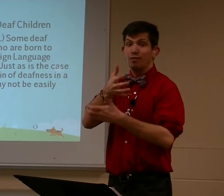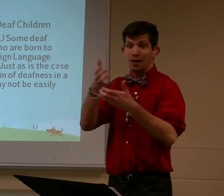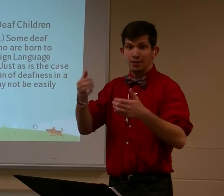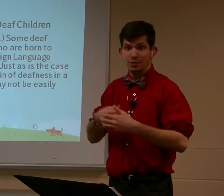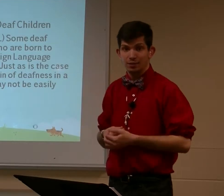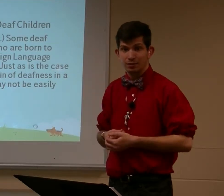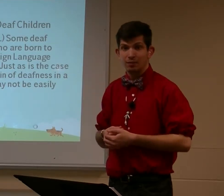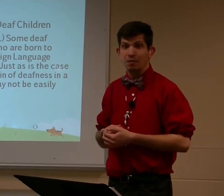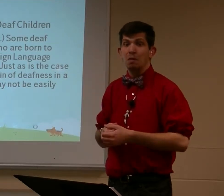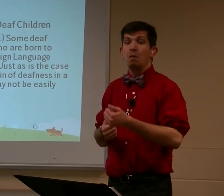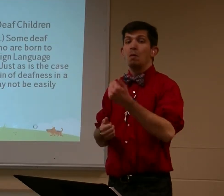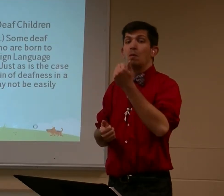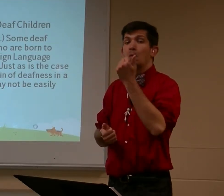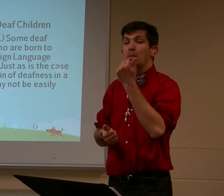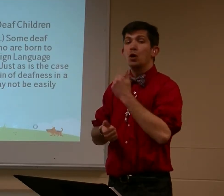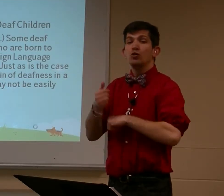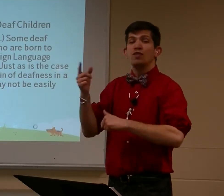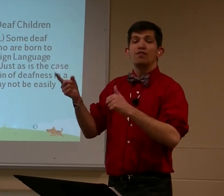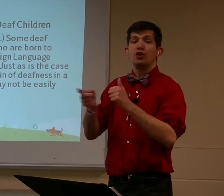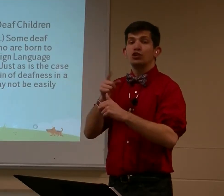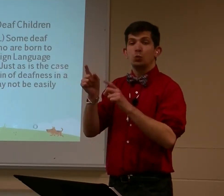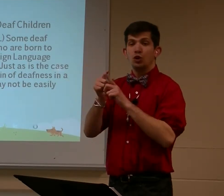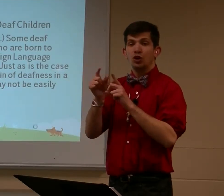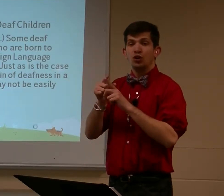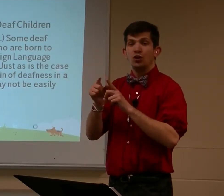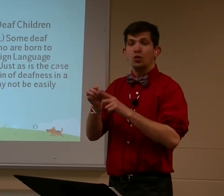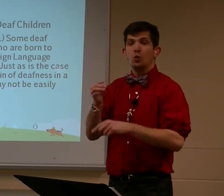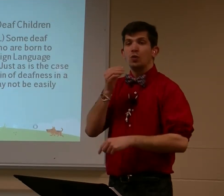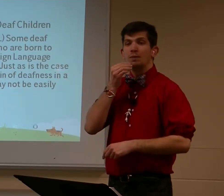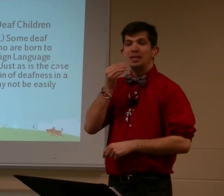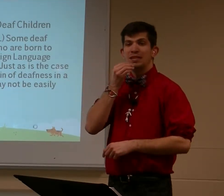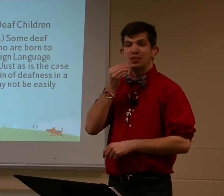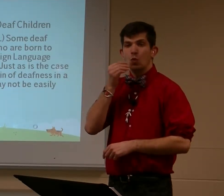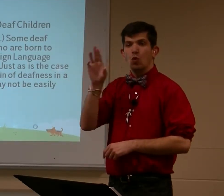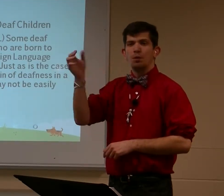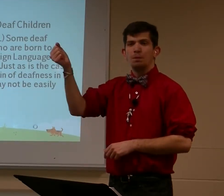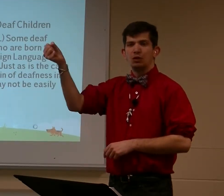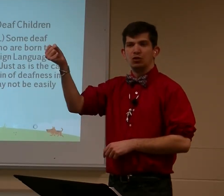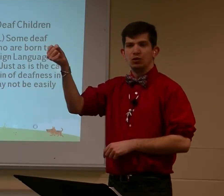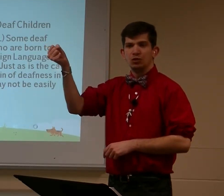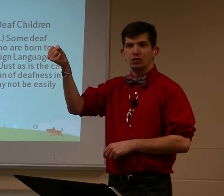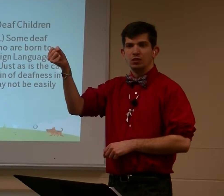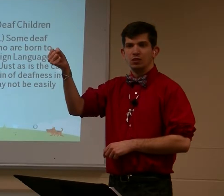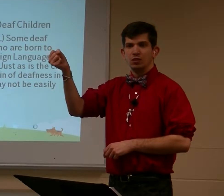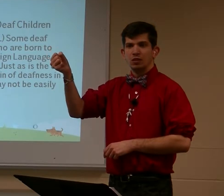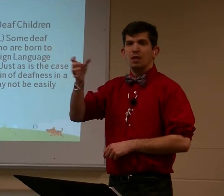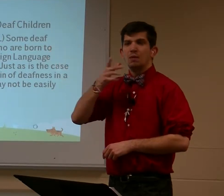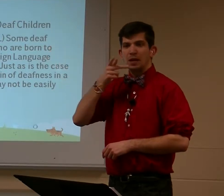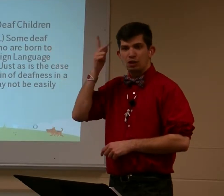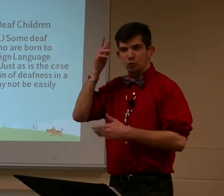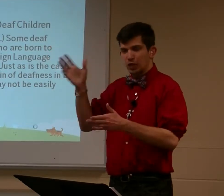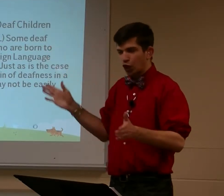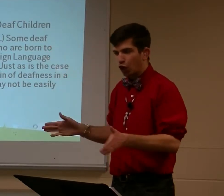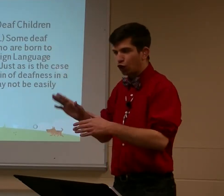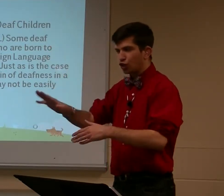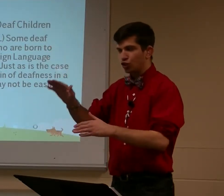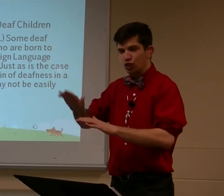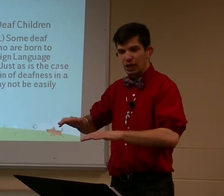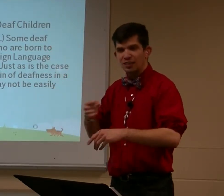lot. The most first word would be eat or milk. The parents would encourage their child to